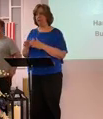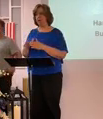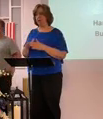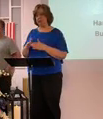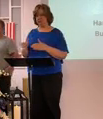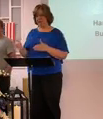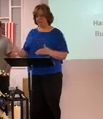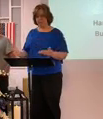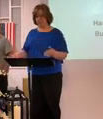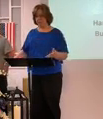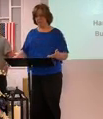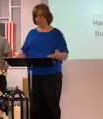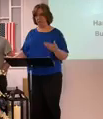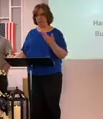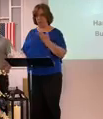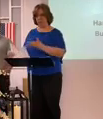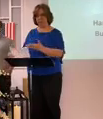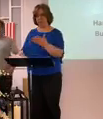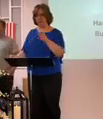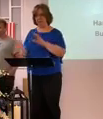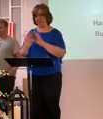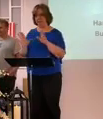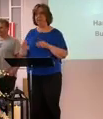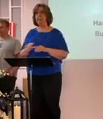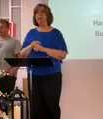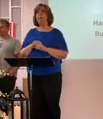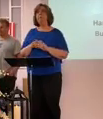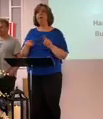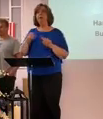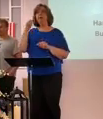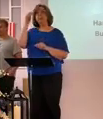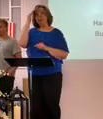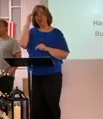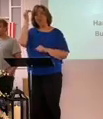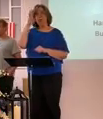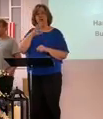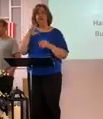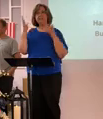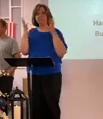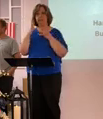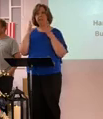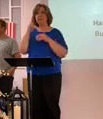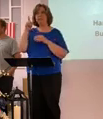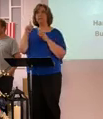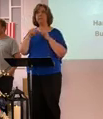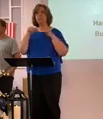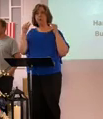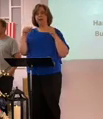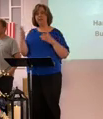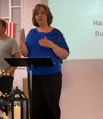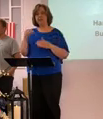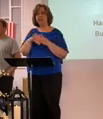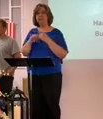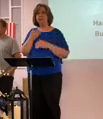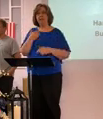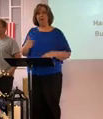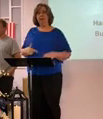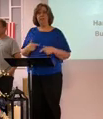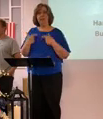anything, so sorry. But we do know that God is amazing, and he has done great things in our lives.